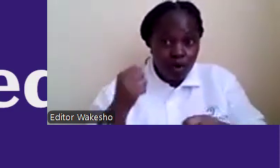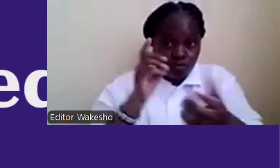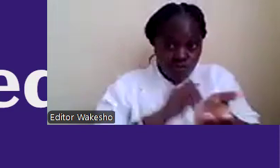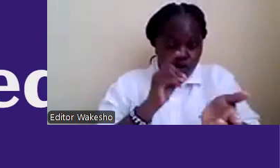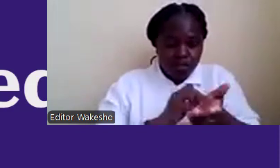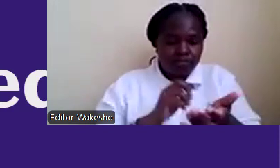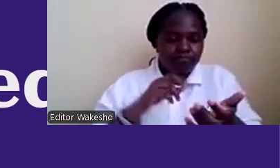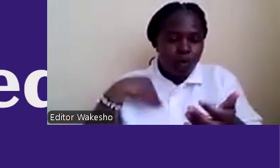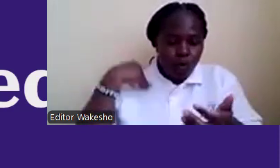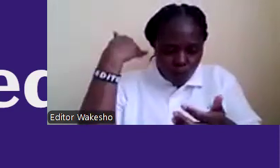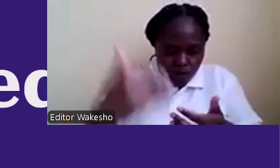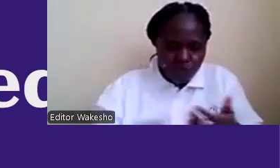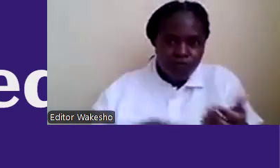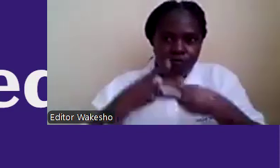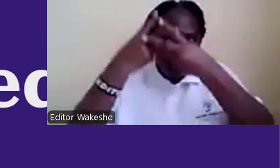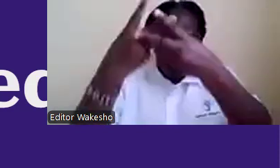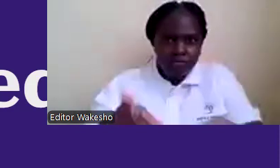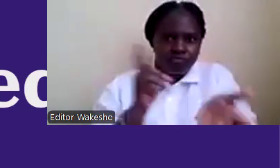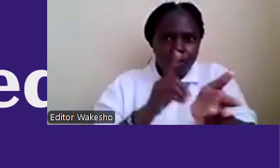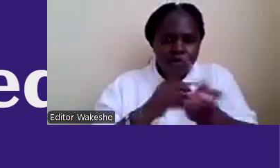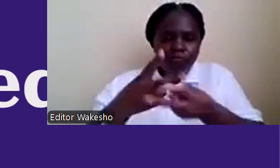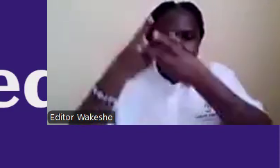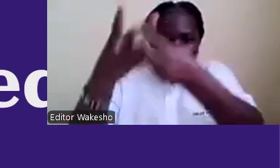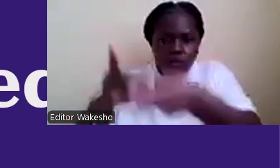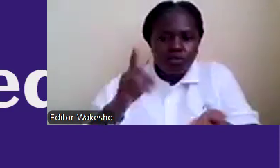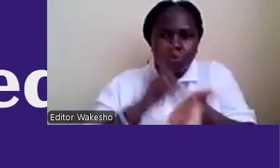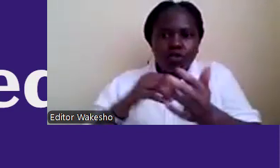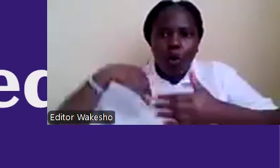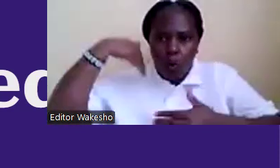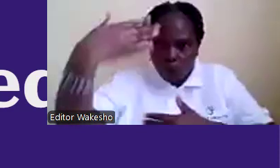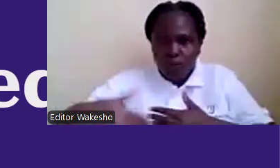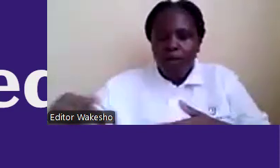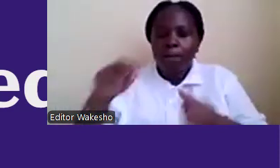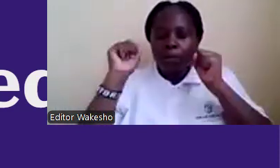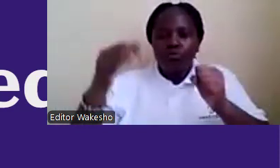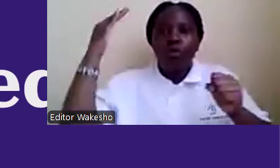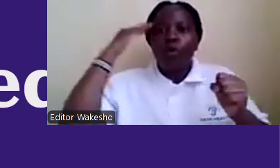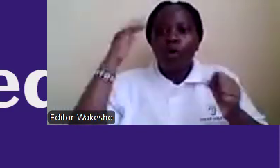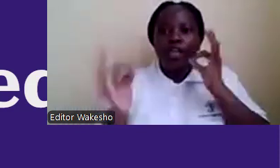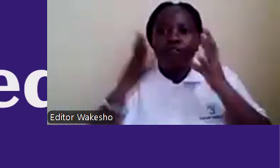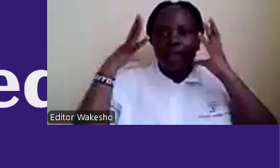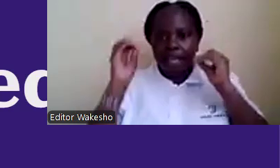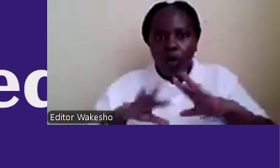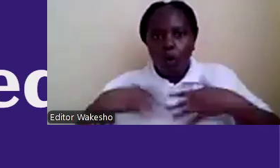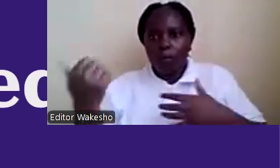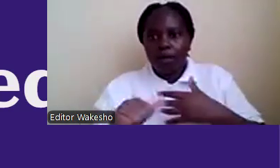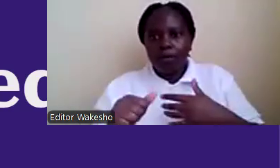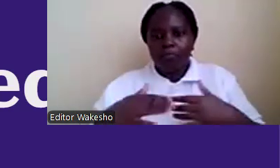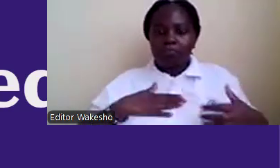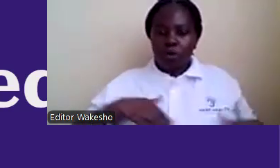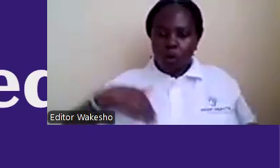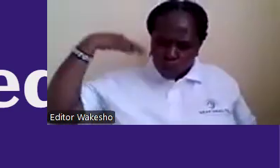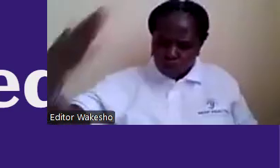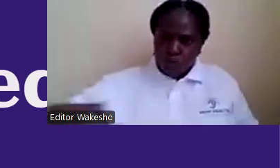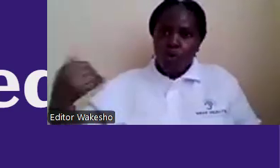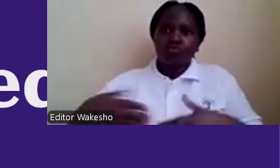decide that, now that I've lost 10 kgs, I must be okay. No. Keep going for the clinics, keep going for the